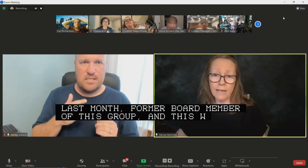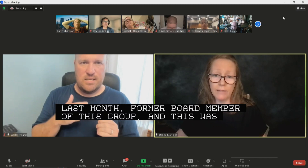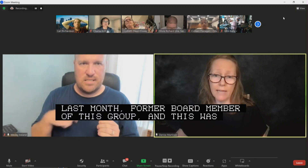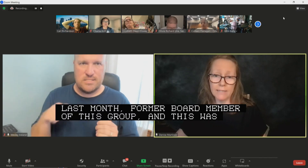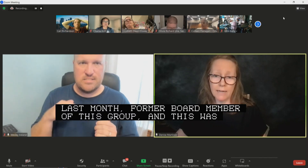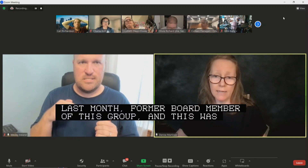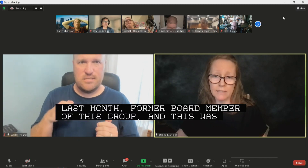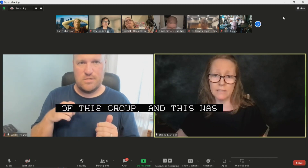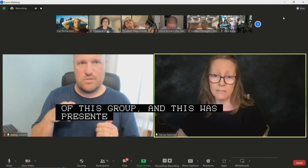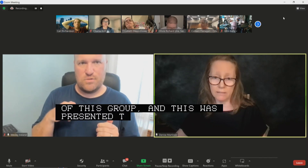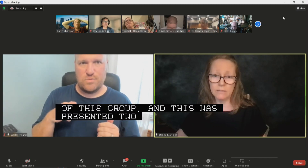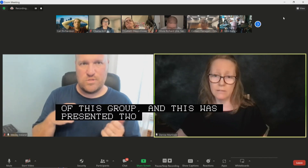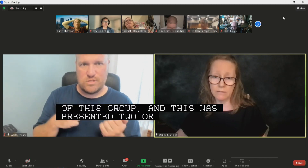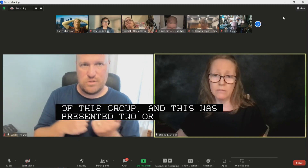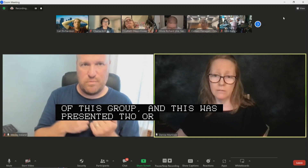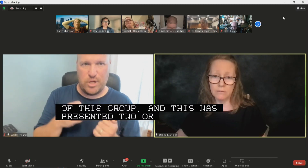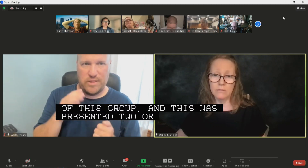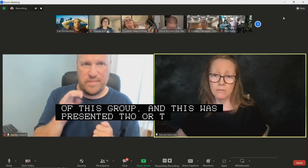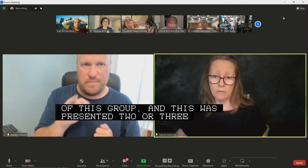And John Kelly has asked